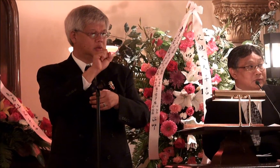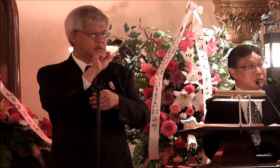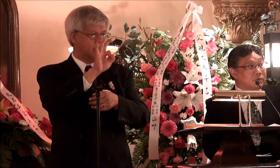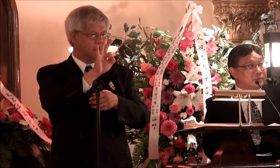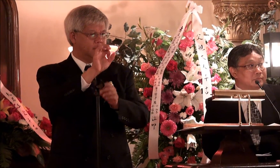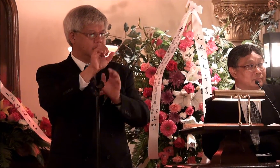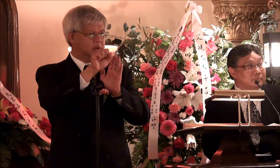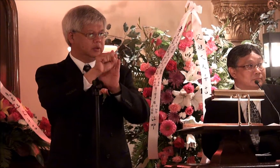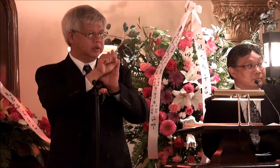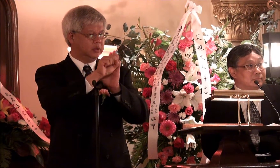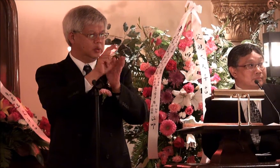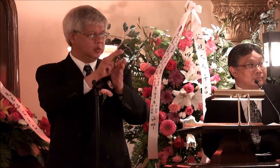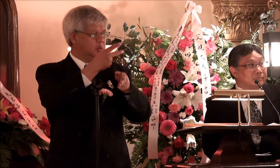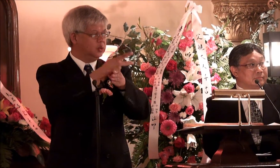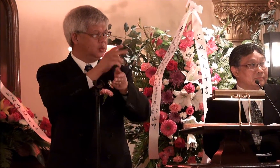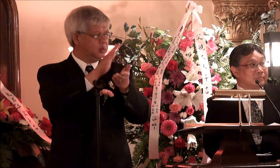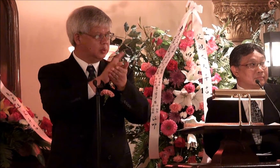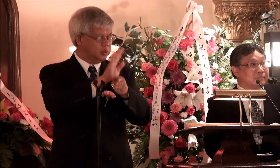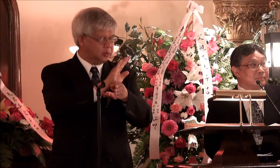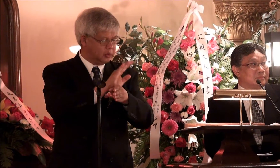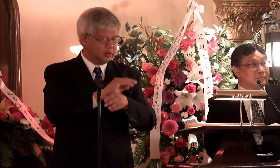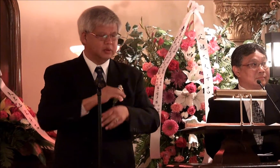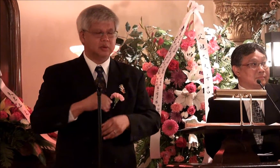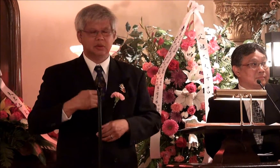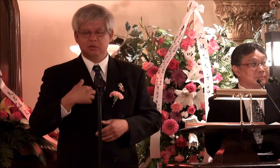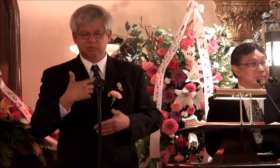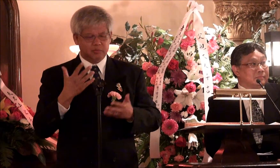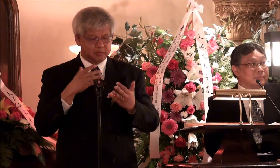At that point, I was going to school at San Francisco State University.